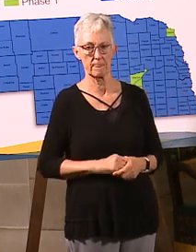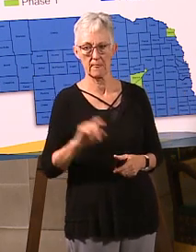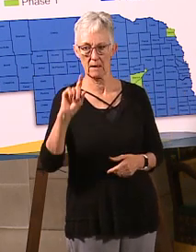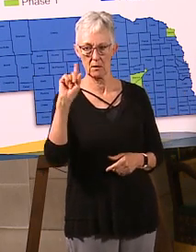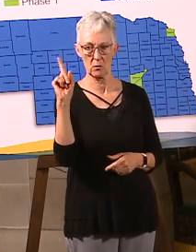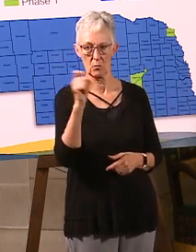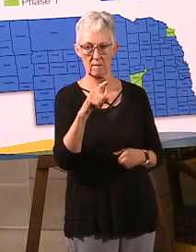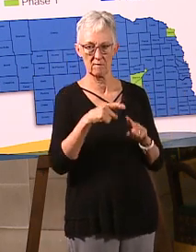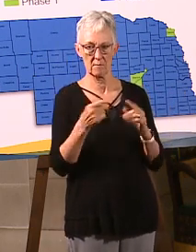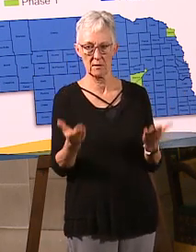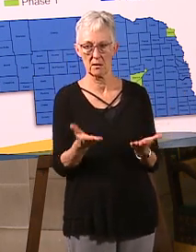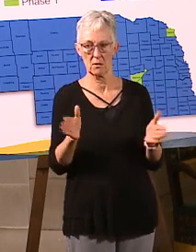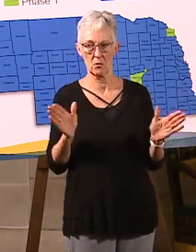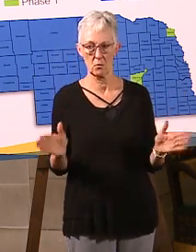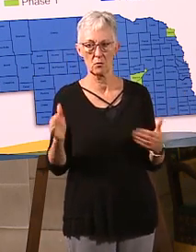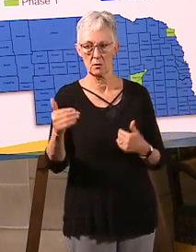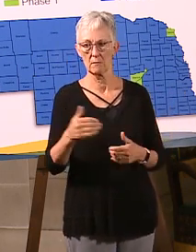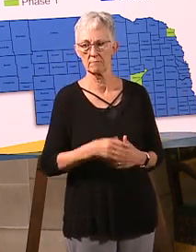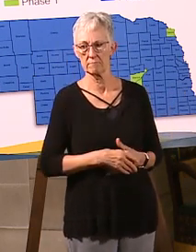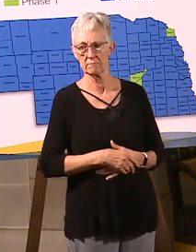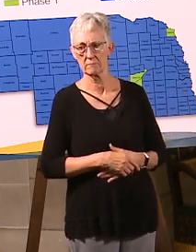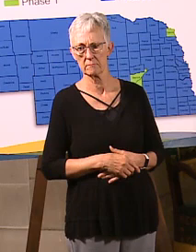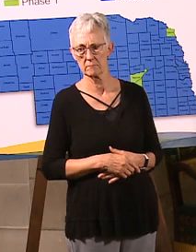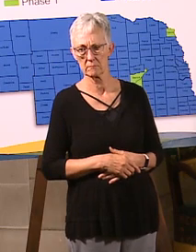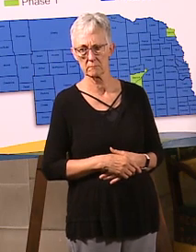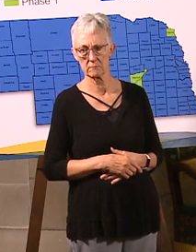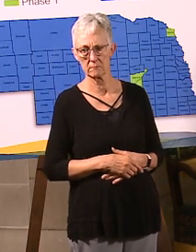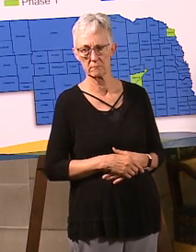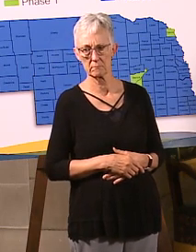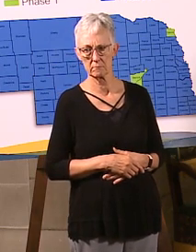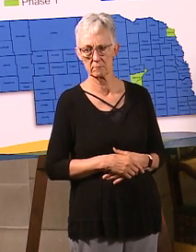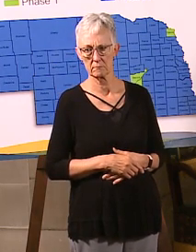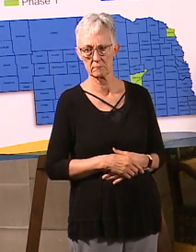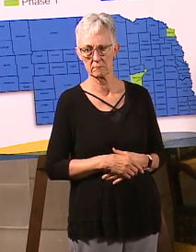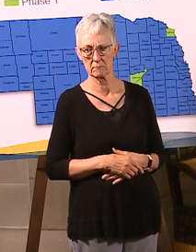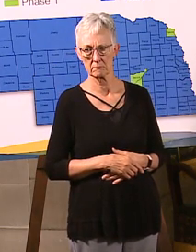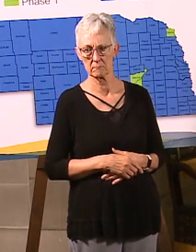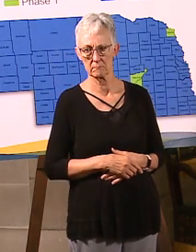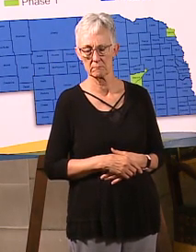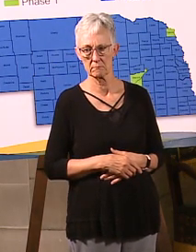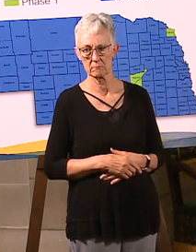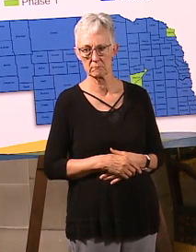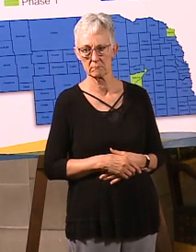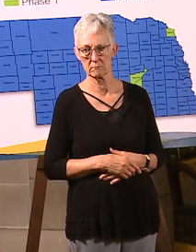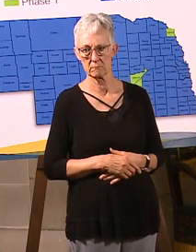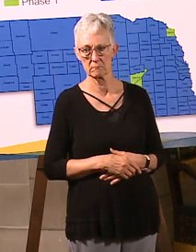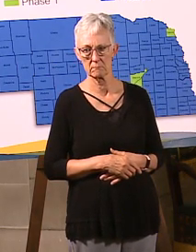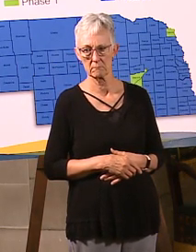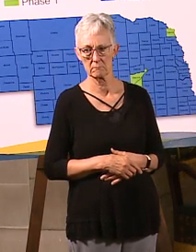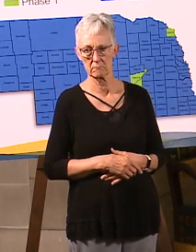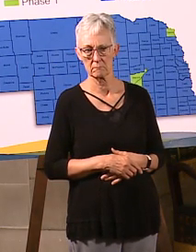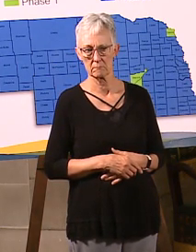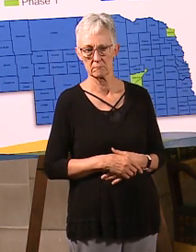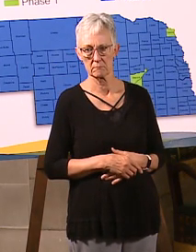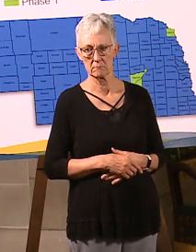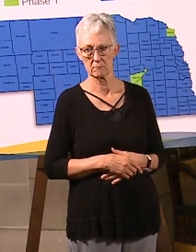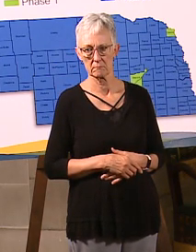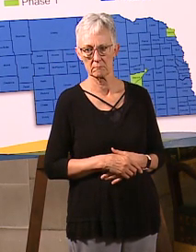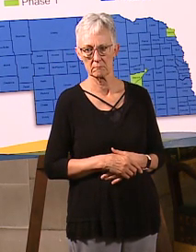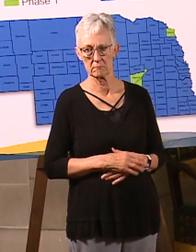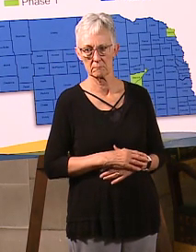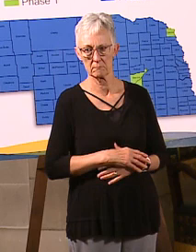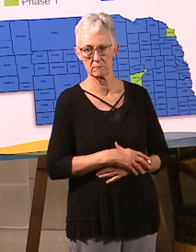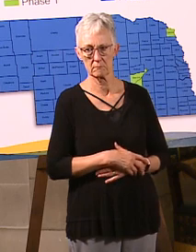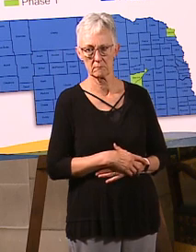room? Yes. So I know that Easter was during the pandemic, but Memorial Day weekend is another one of those